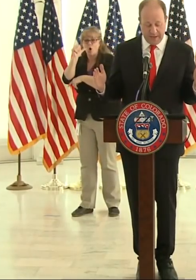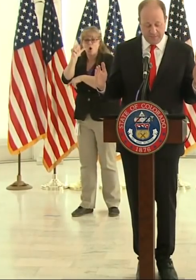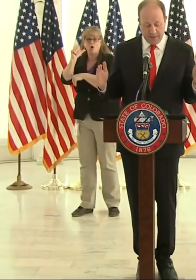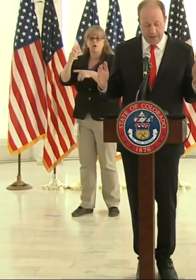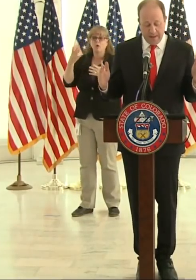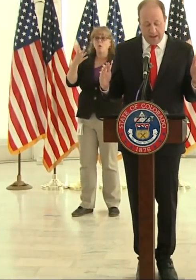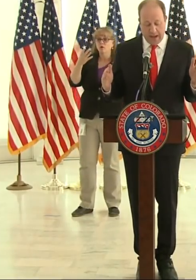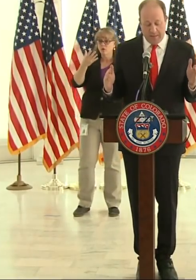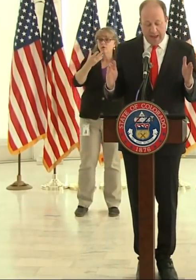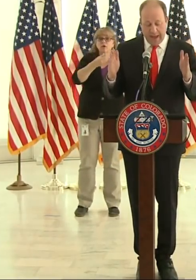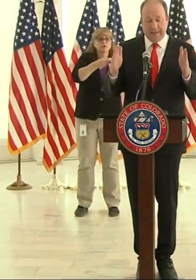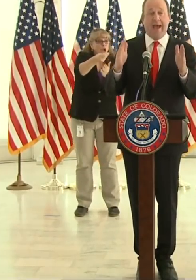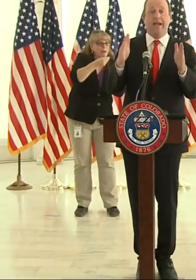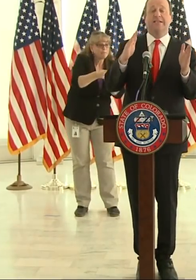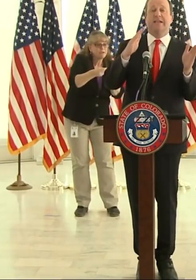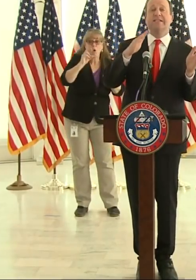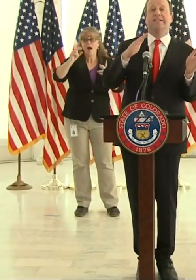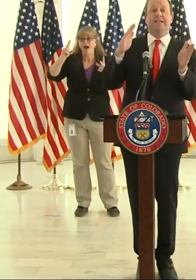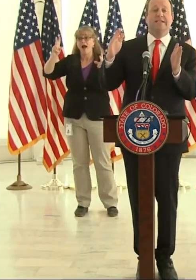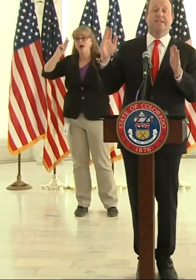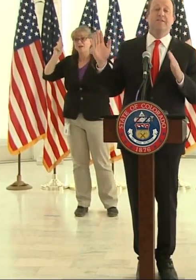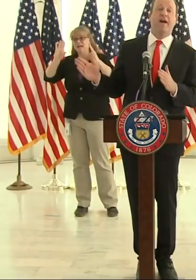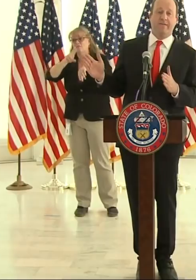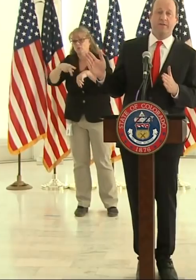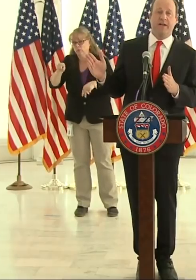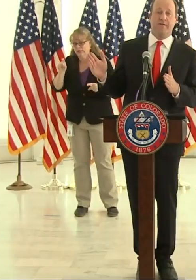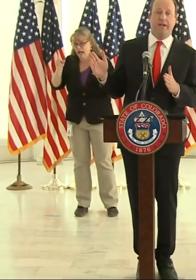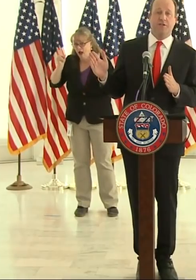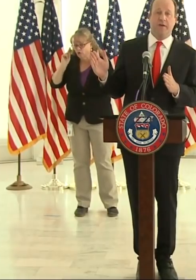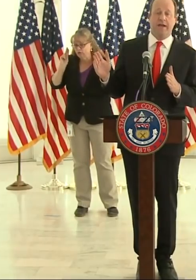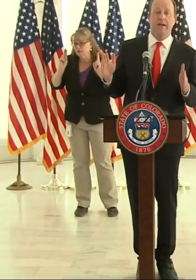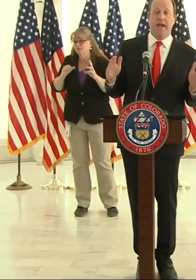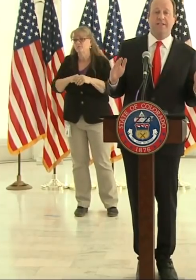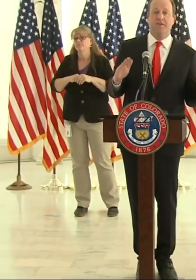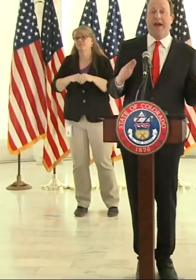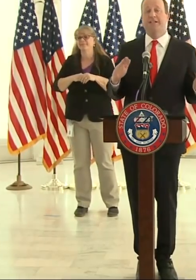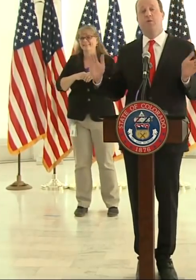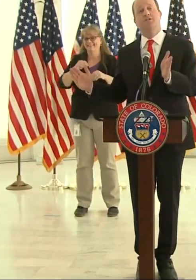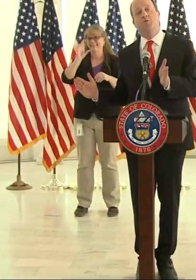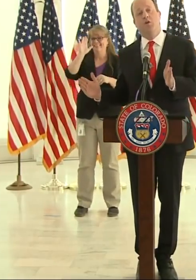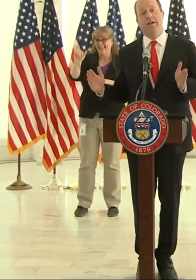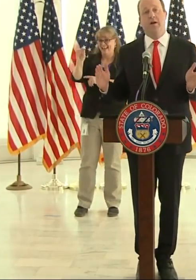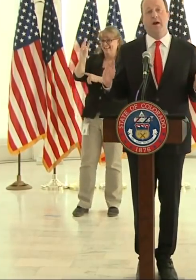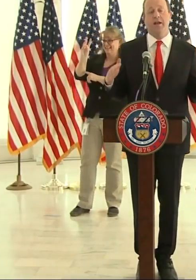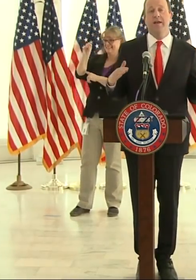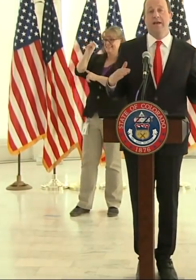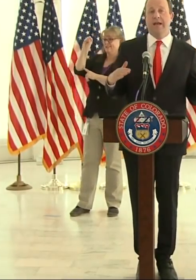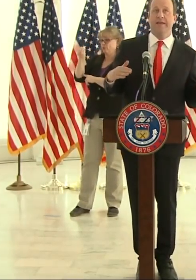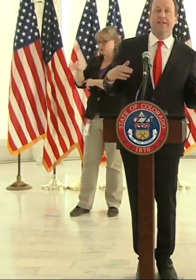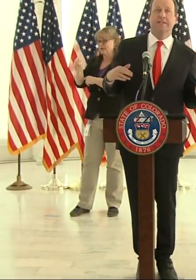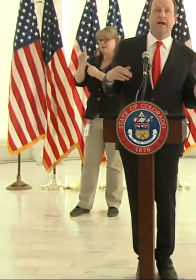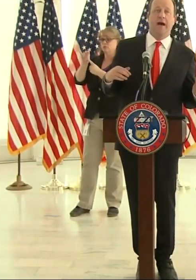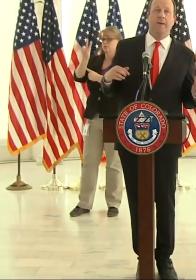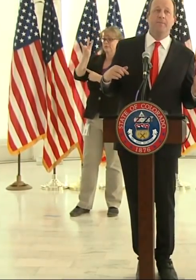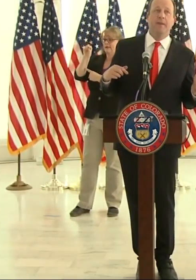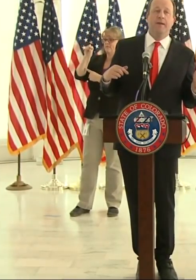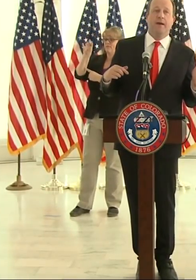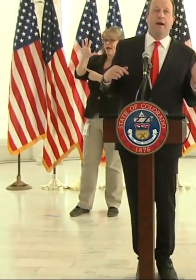all need it. And that is that 60 to 65% range, right? And so that's what's rolling on in